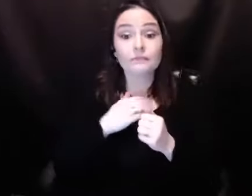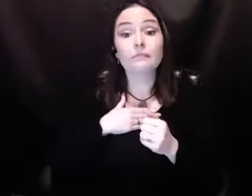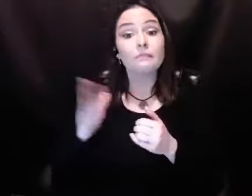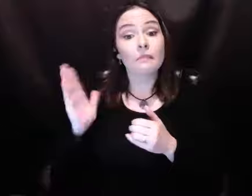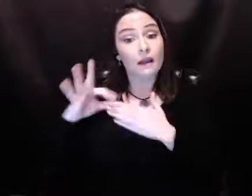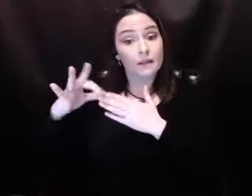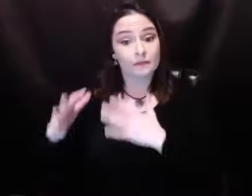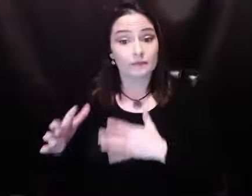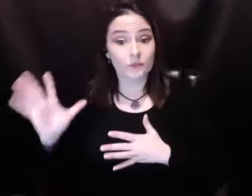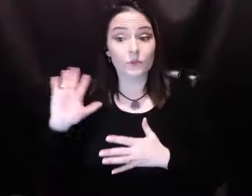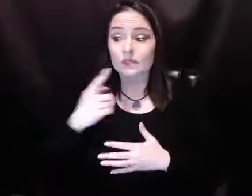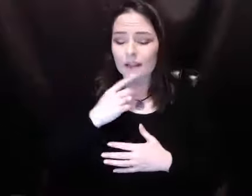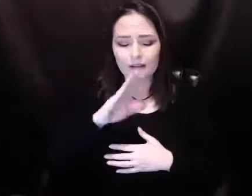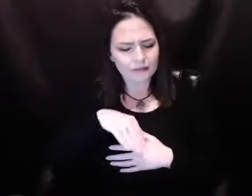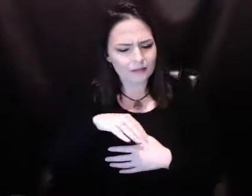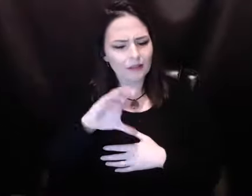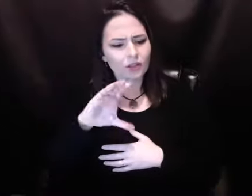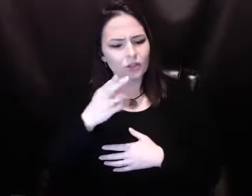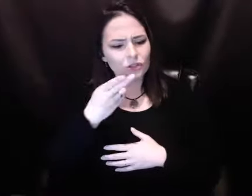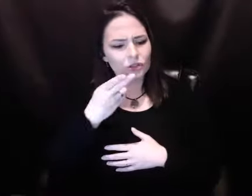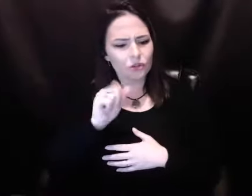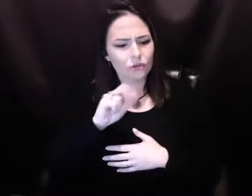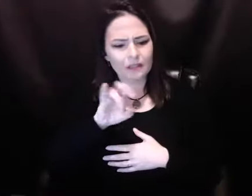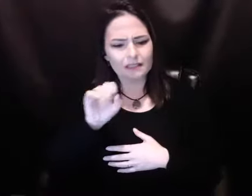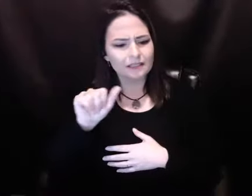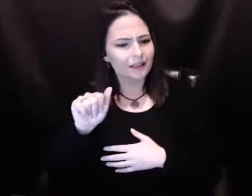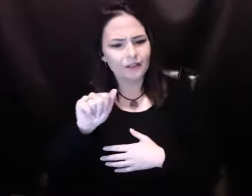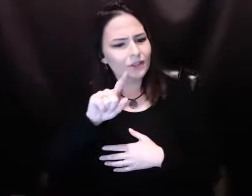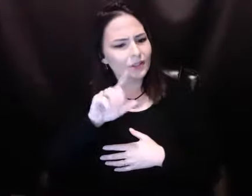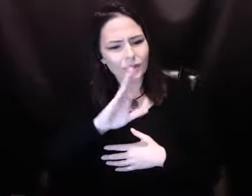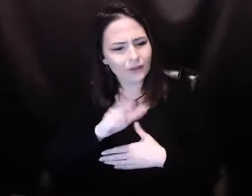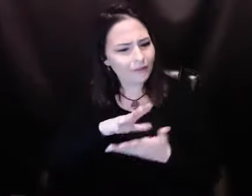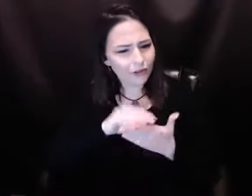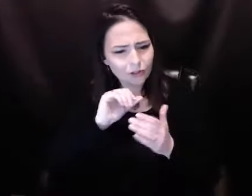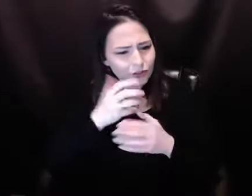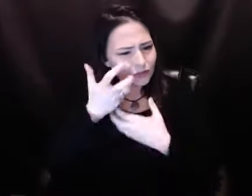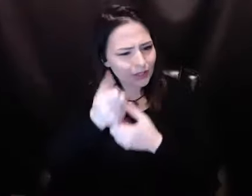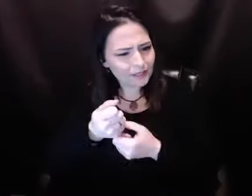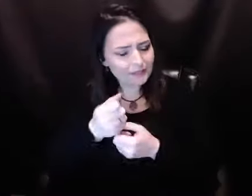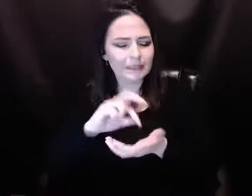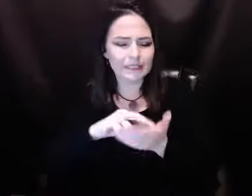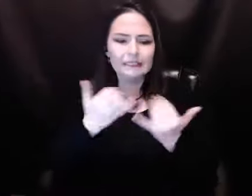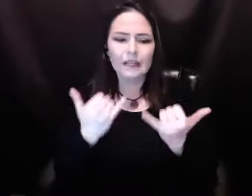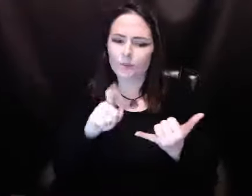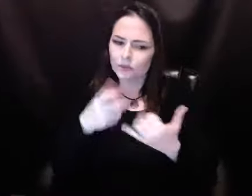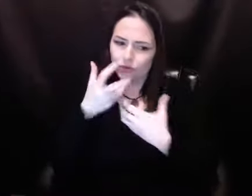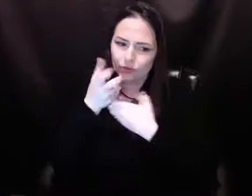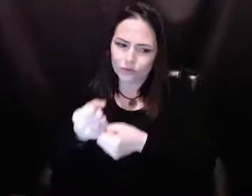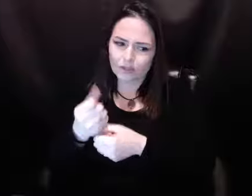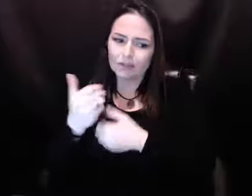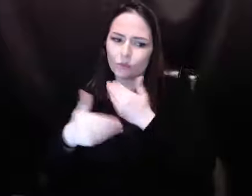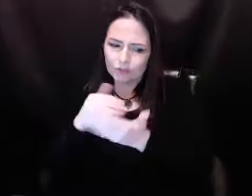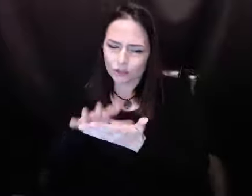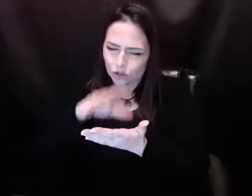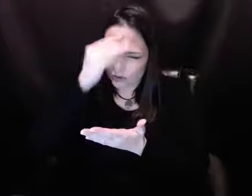not trusting, so therefore the need to control. I continue to remind myself to hand over to my higher power and let